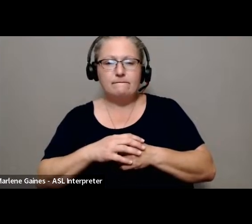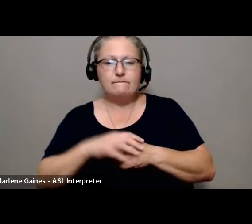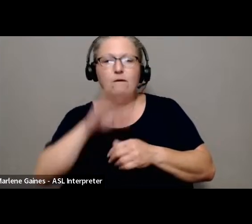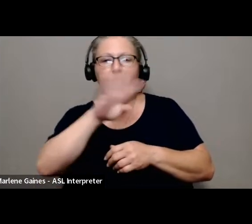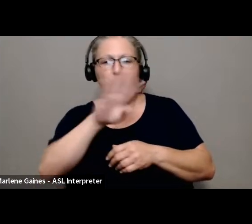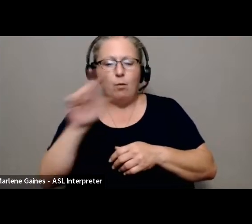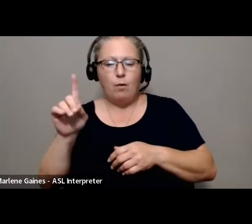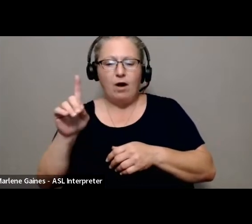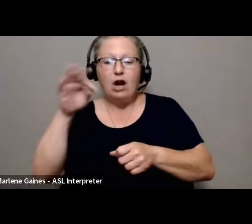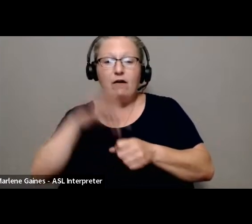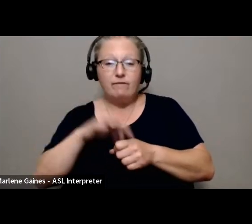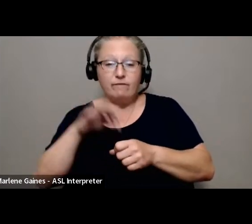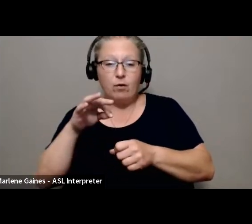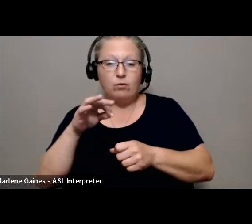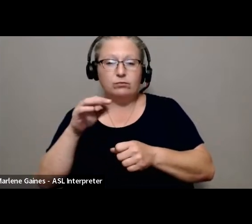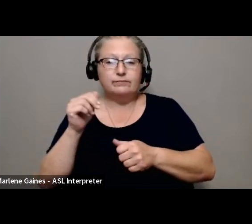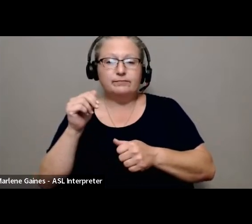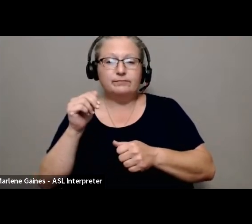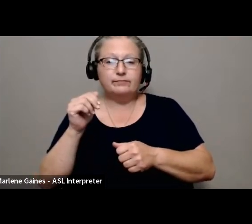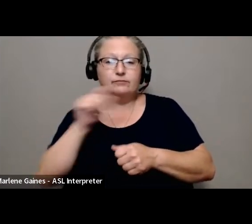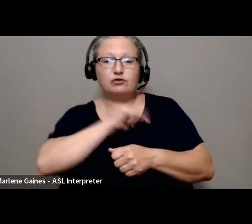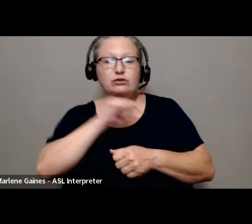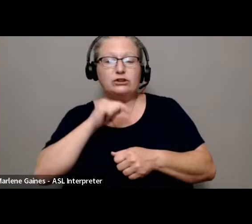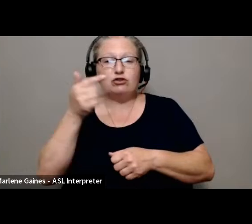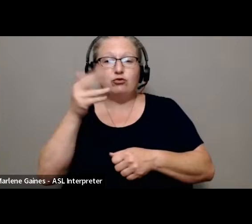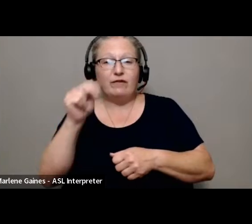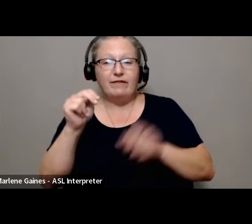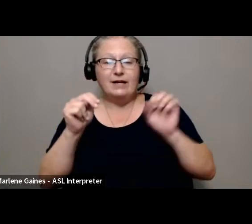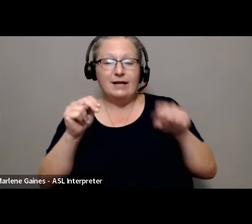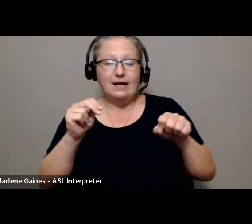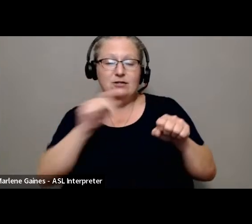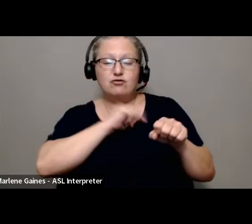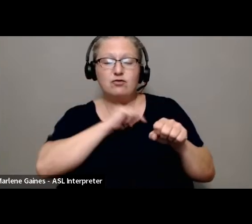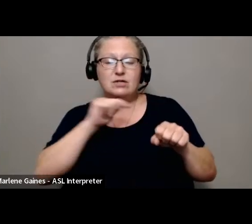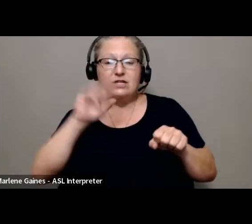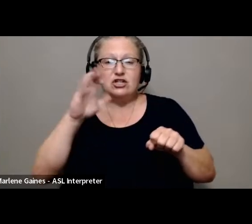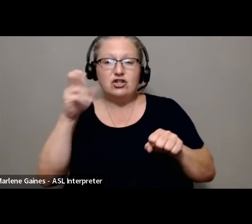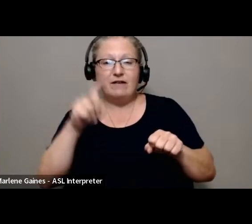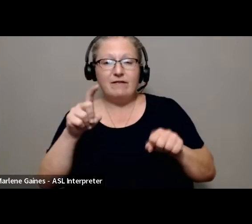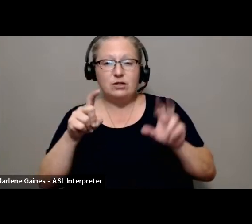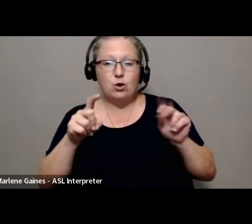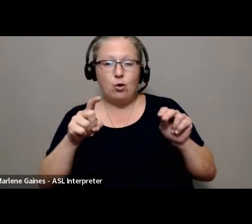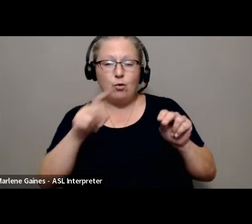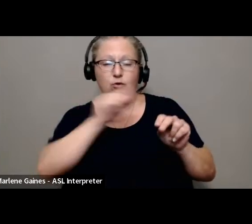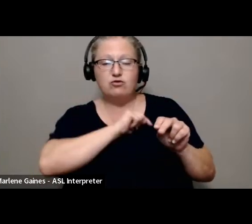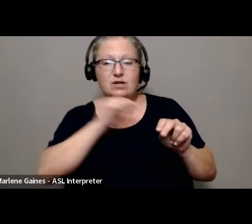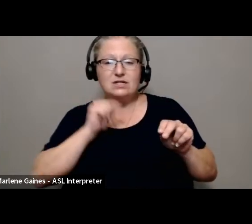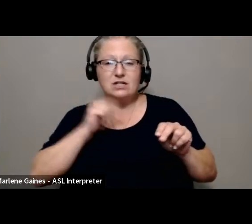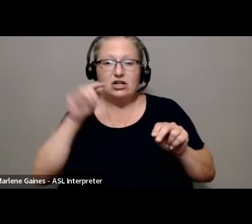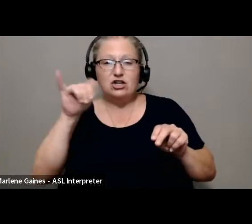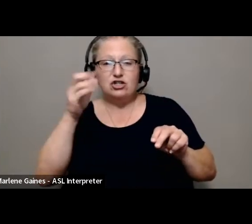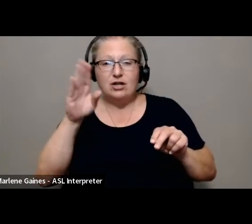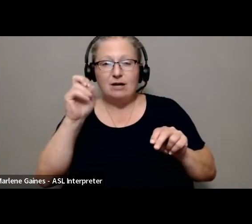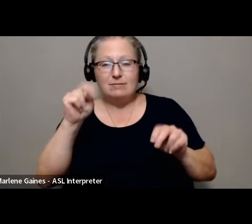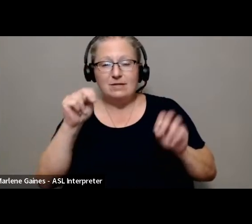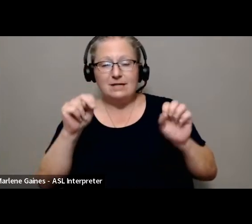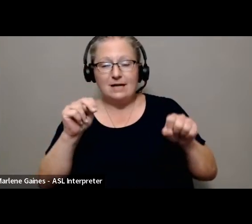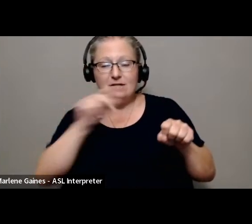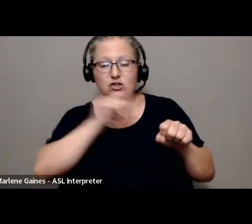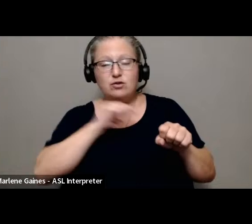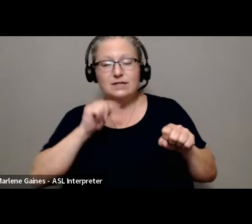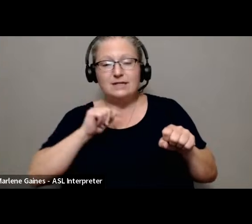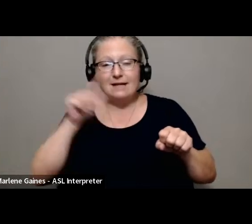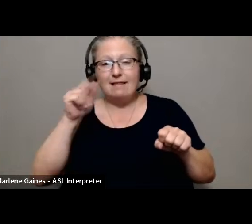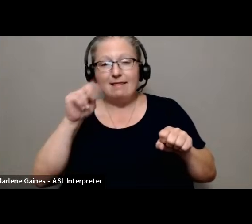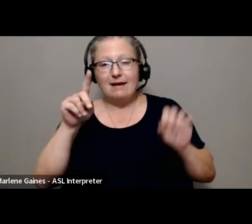4-1. The votes were as follows: Trustee Griffin, yes. Trustee Chavez, no. Trustee Jacobson, yes.